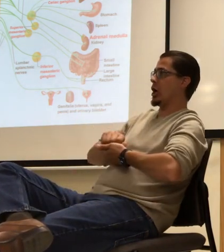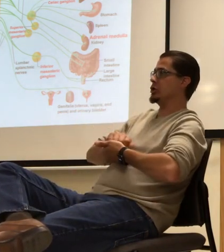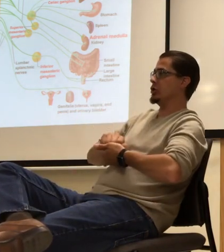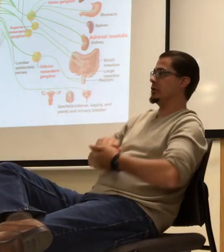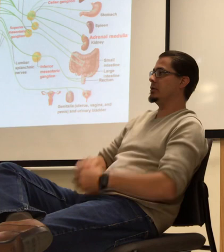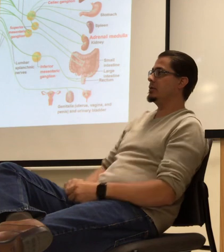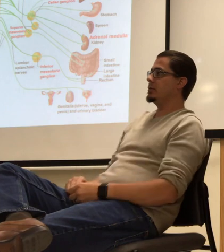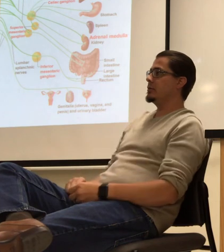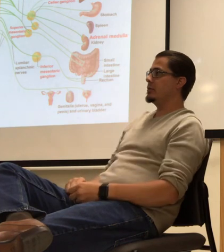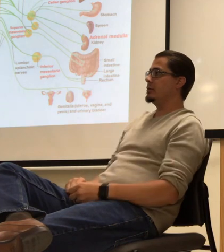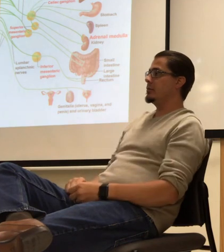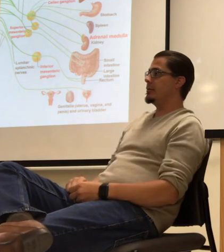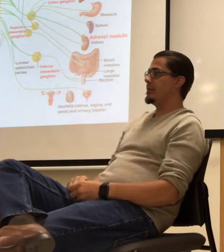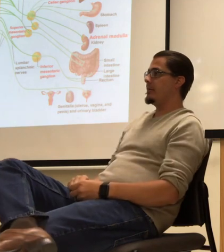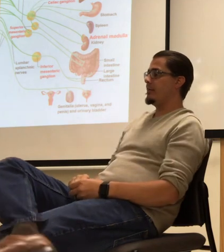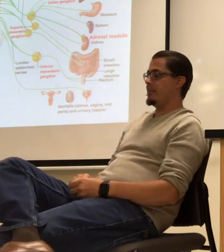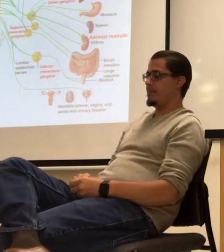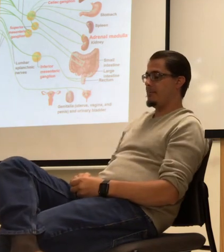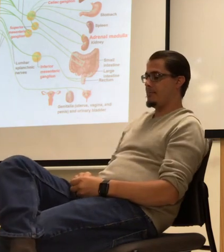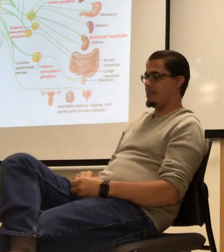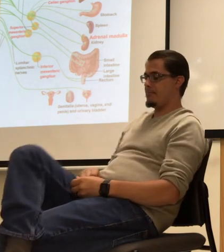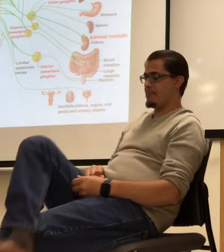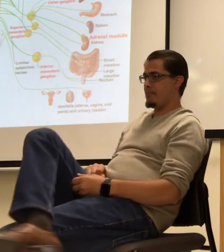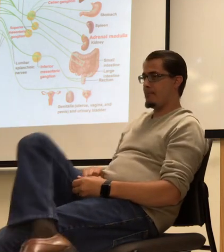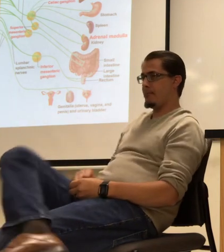And what you want to do,